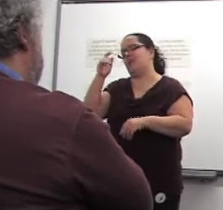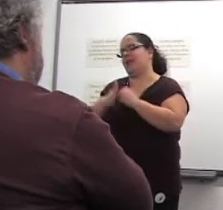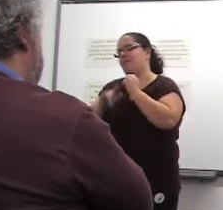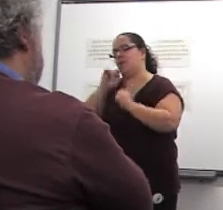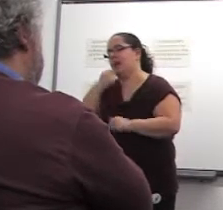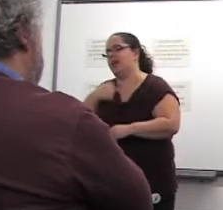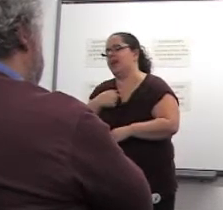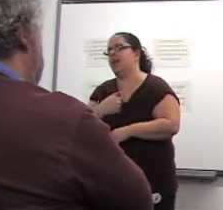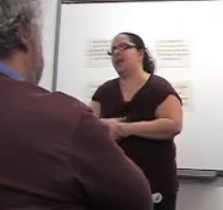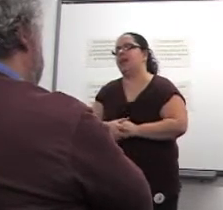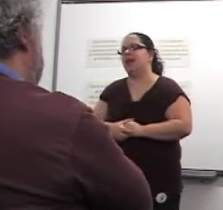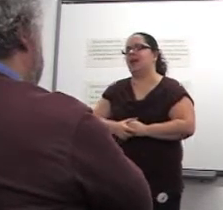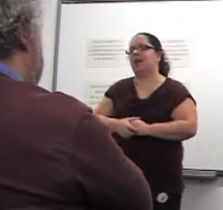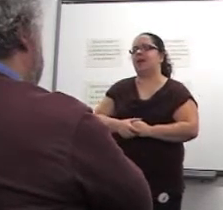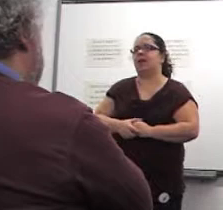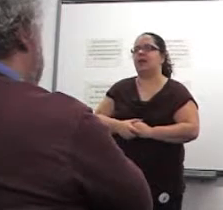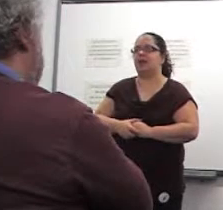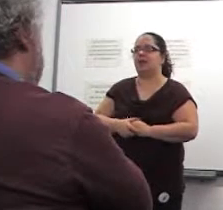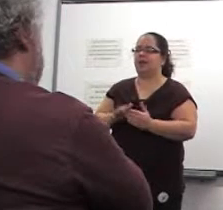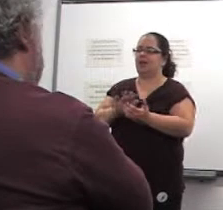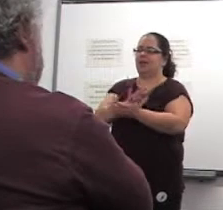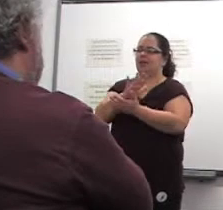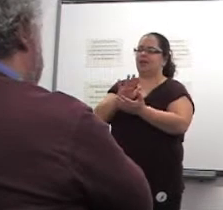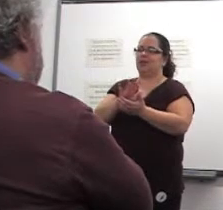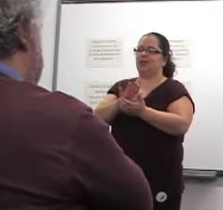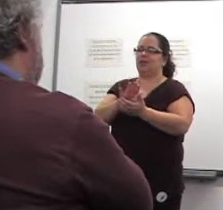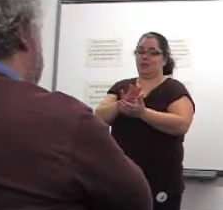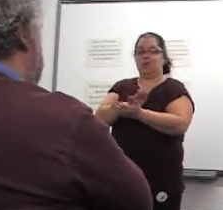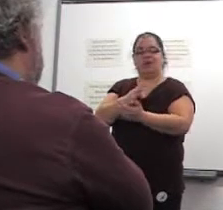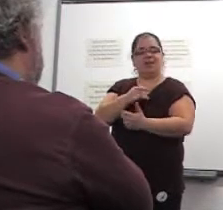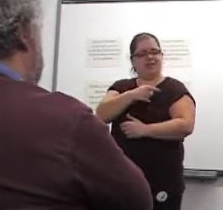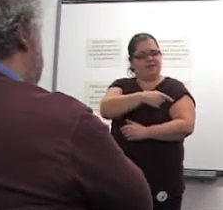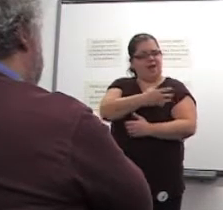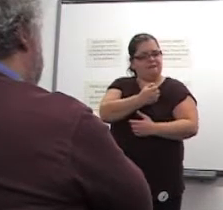wouldn't. He enjoyed having her there.